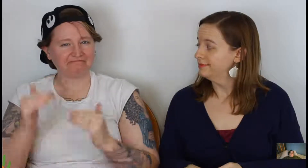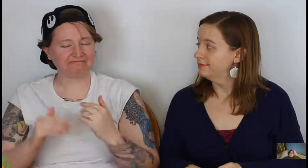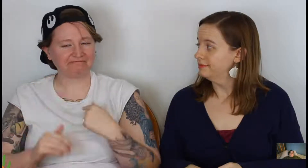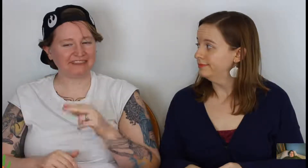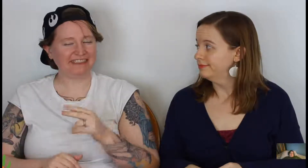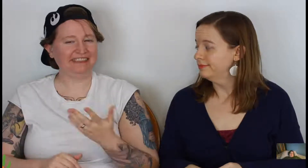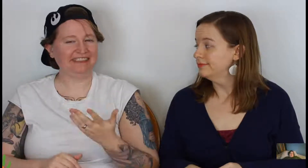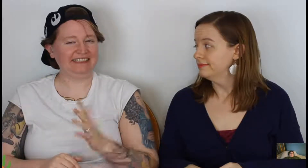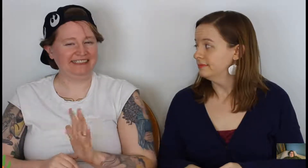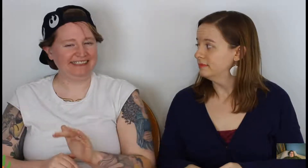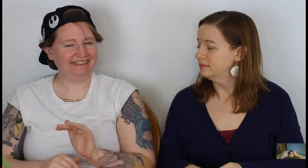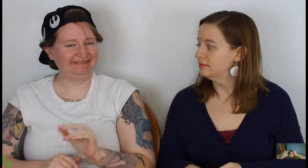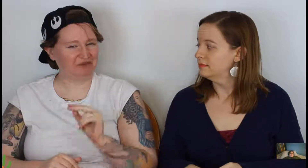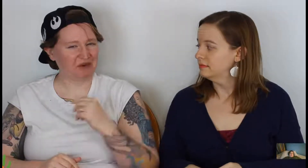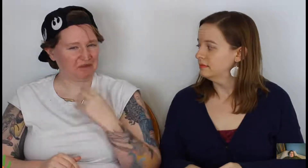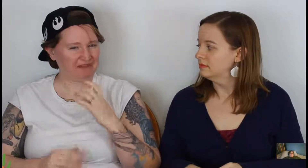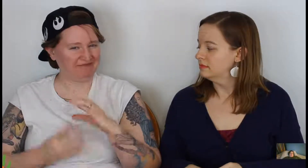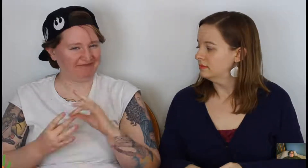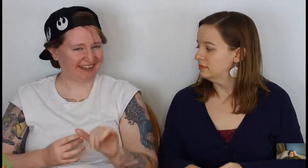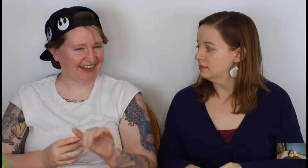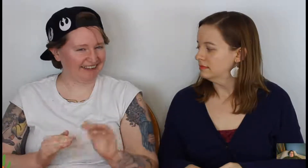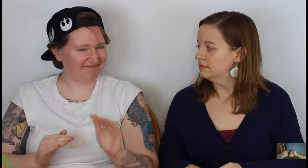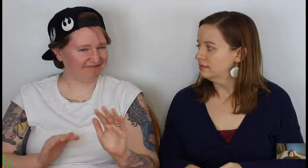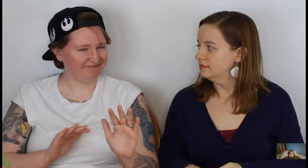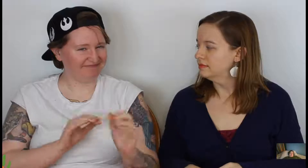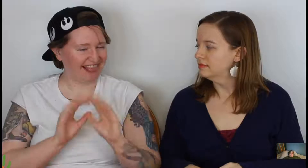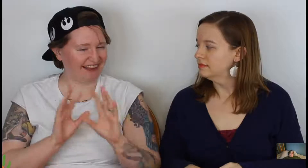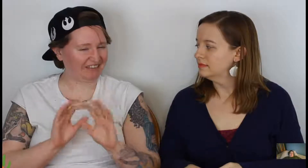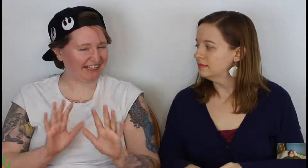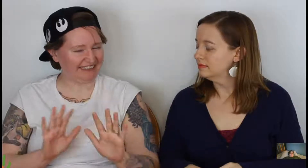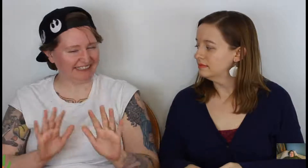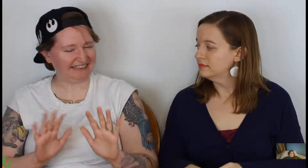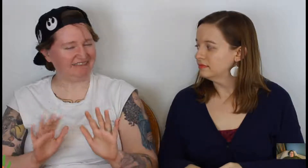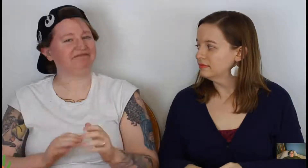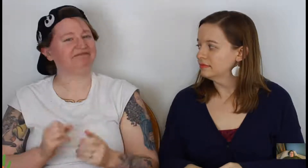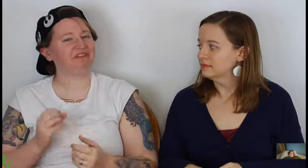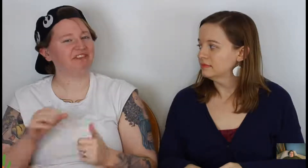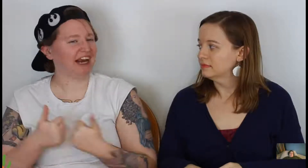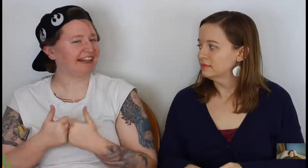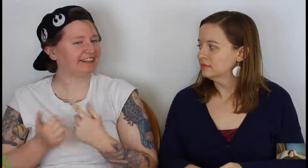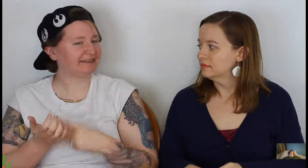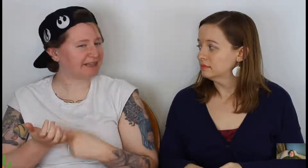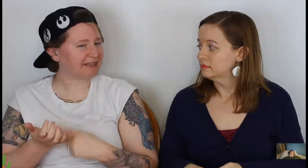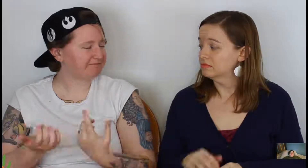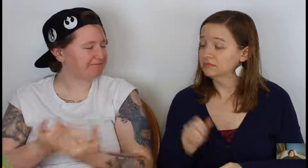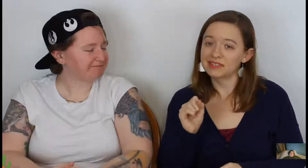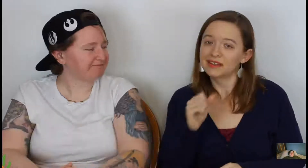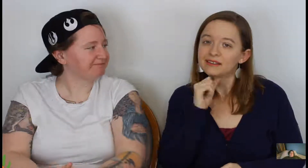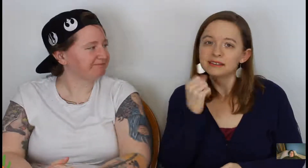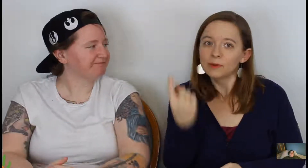words. And if the interpreter can't keep up, I have to say, no, this is what I meant, and verify, and that's kind of a challenge